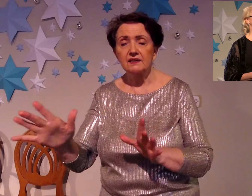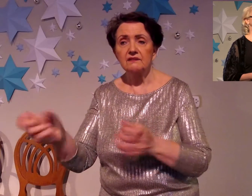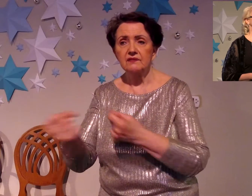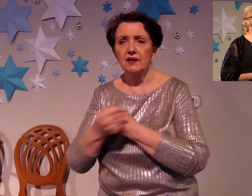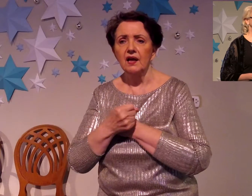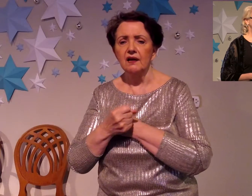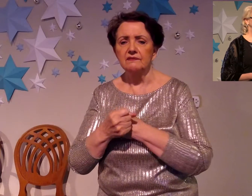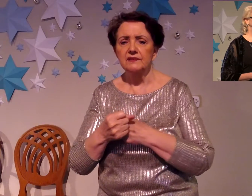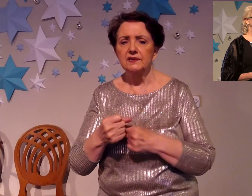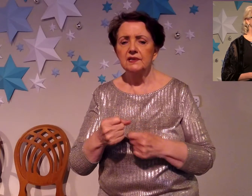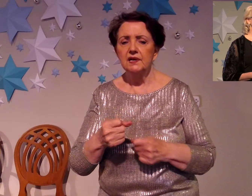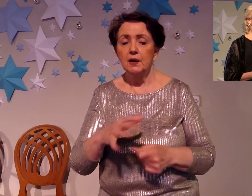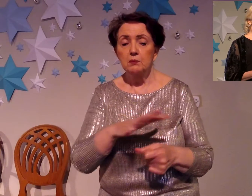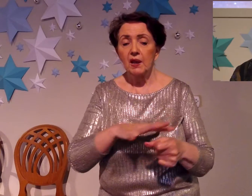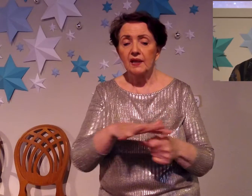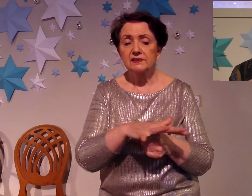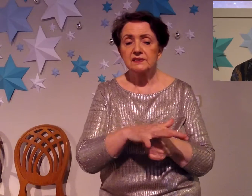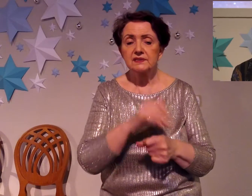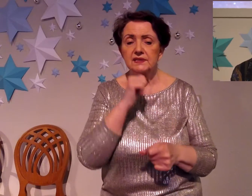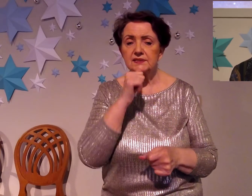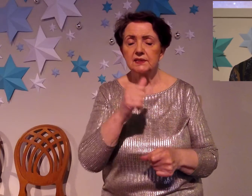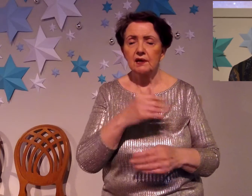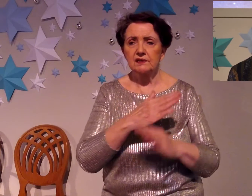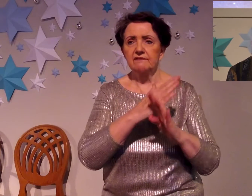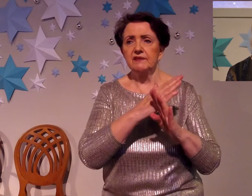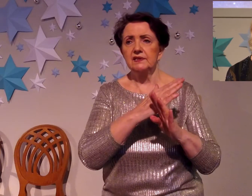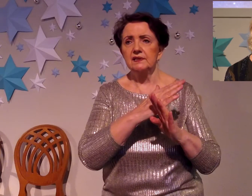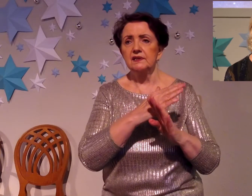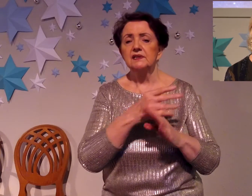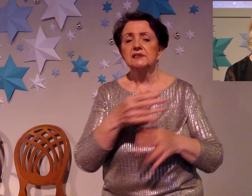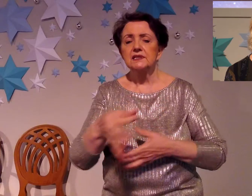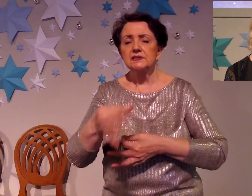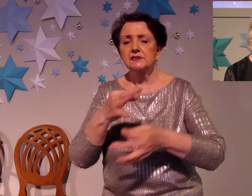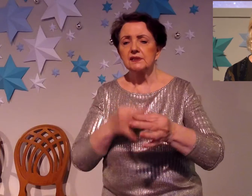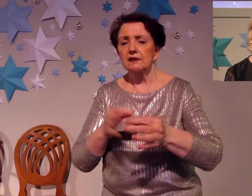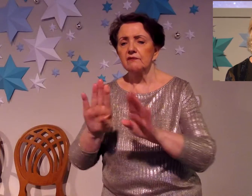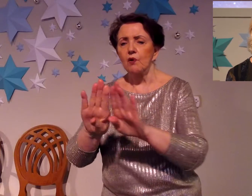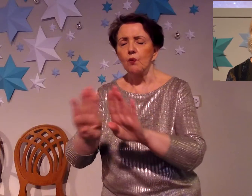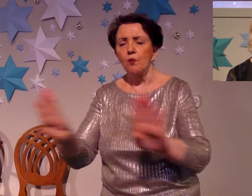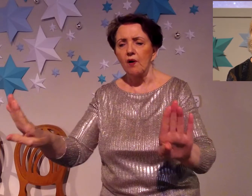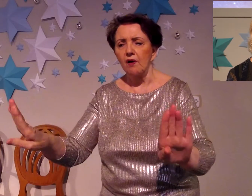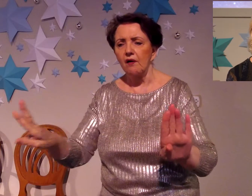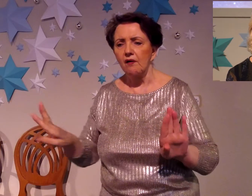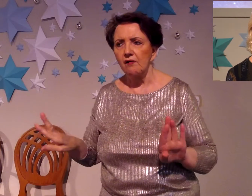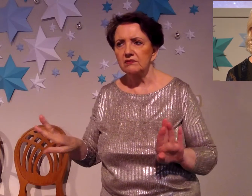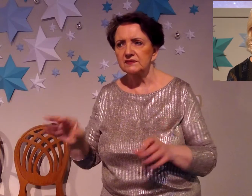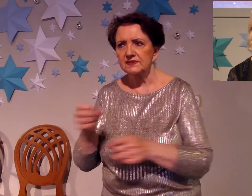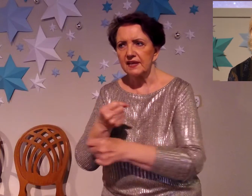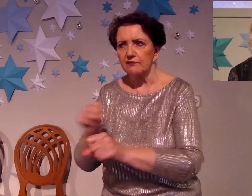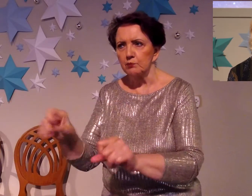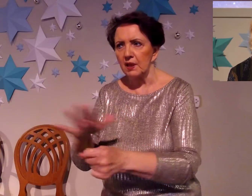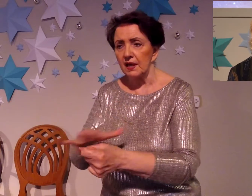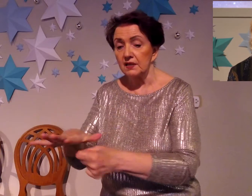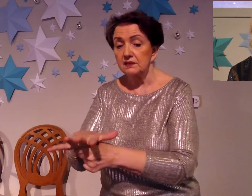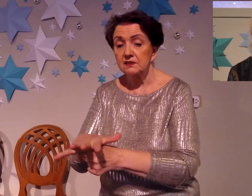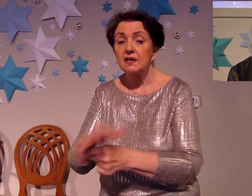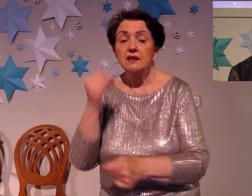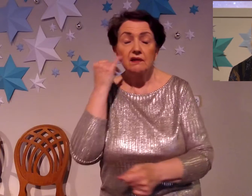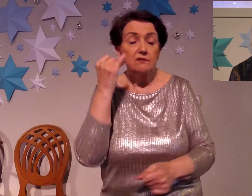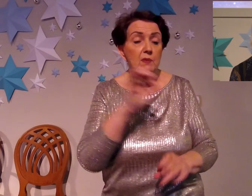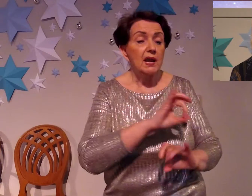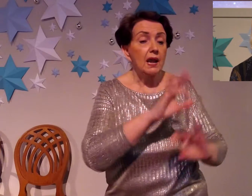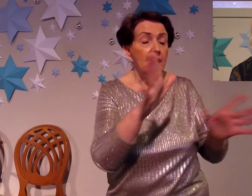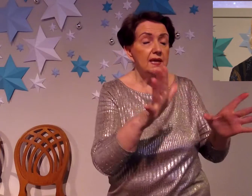undefended place. Instead of that walled sanctuary, right? If my light is bright enough, I don't